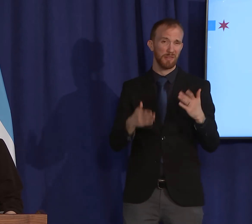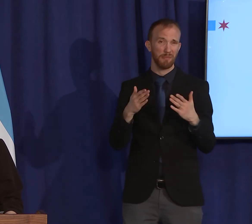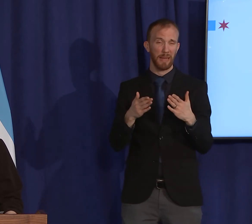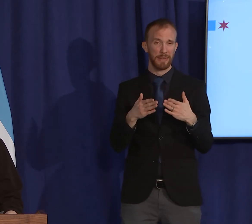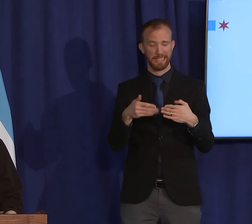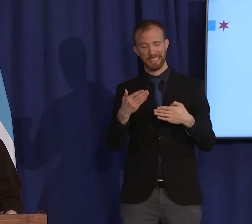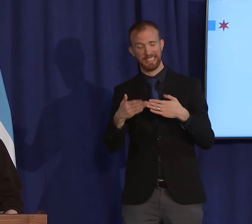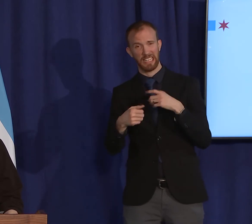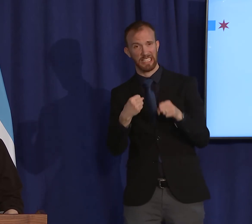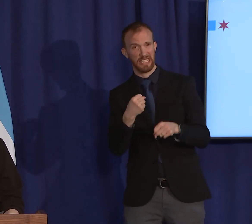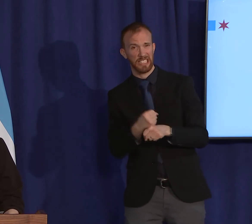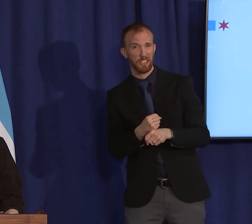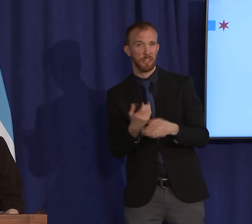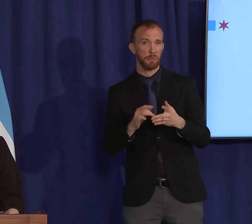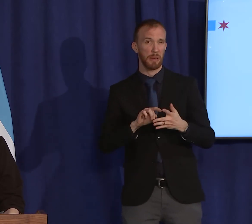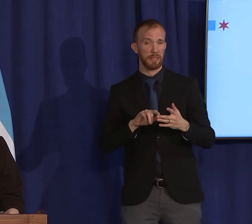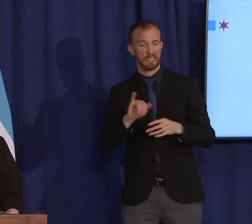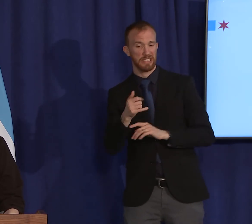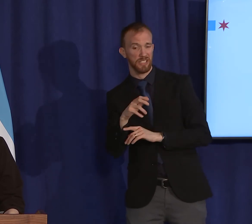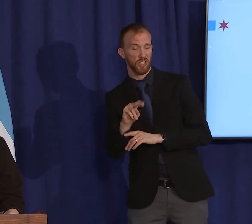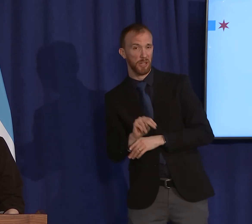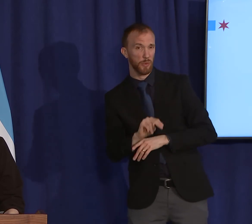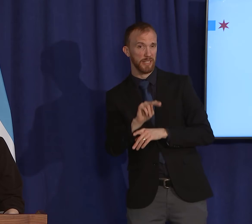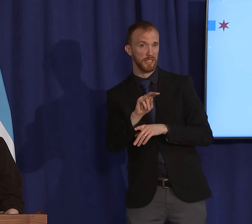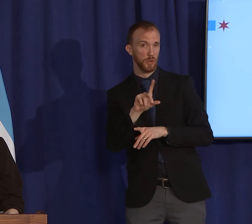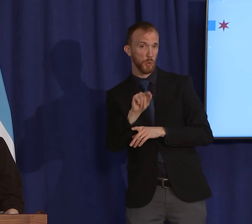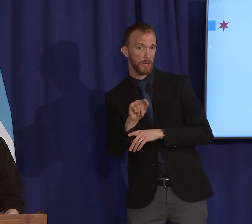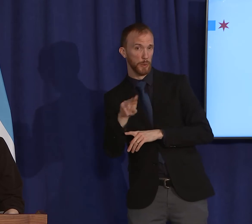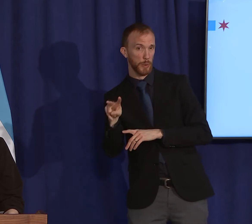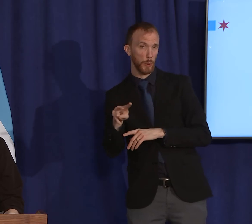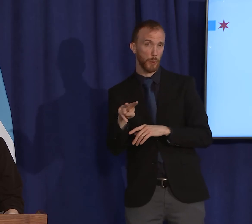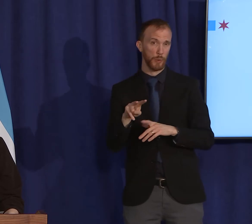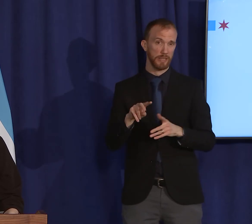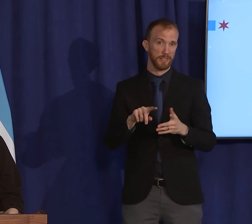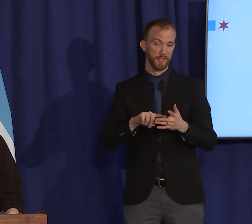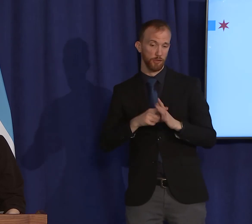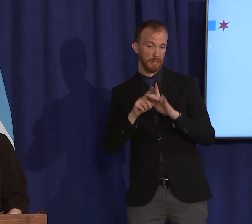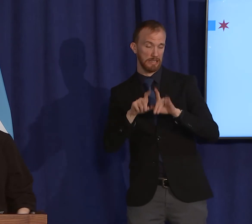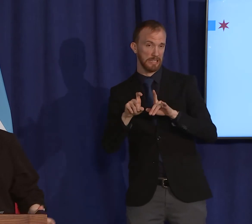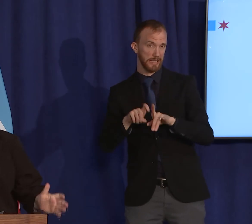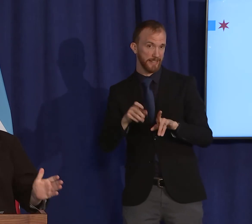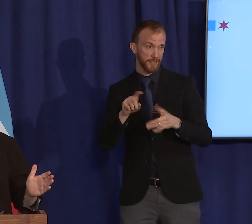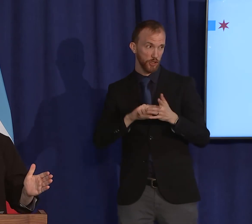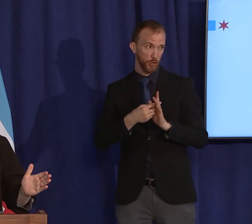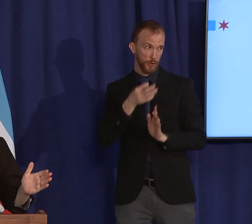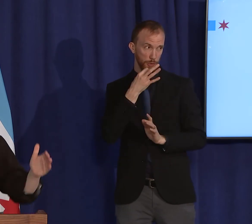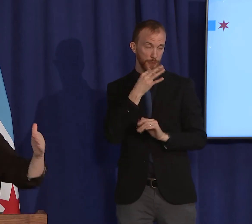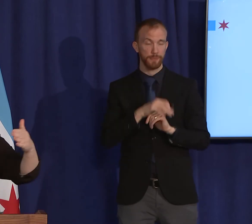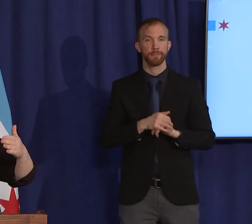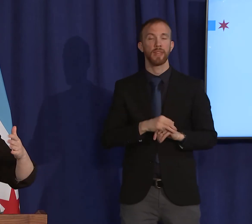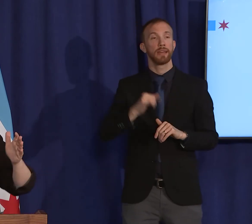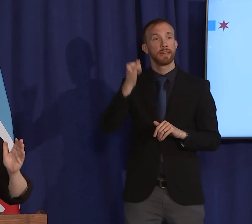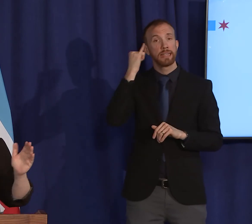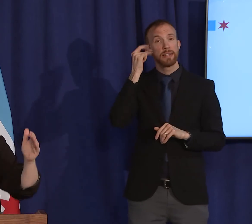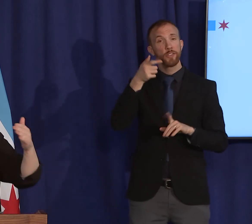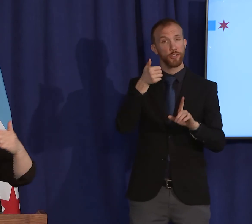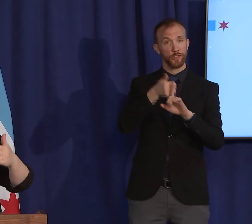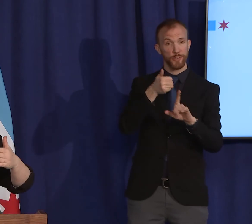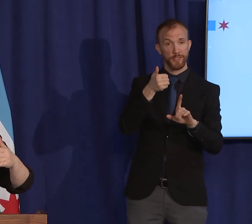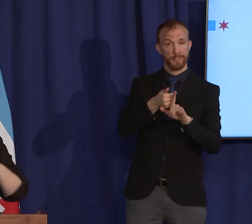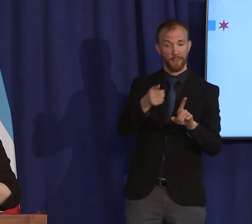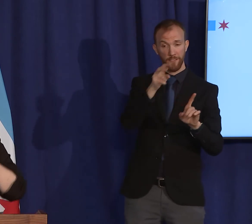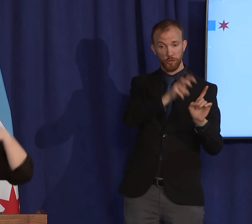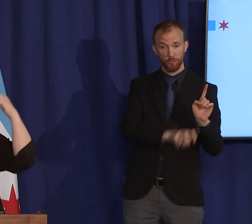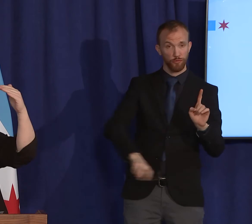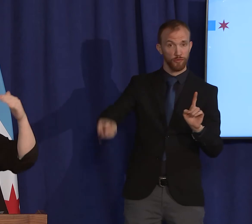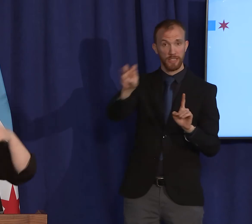The trials are just now going. And so if you are traveling and you're going to a setting where all the